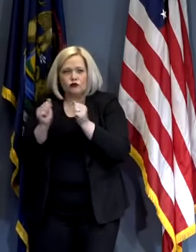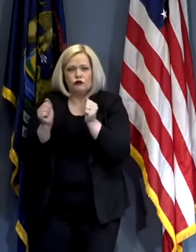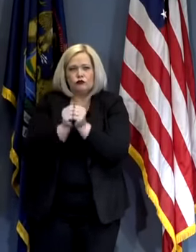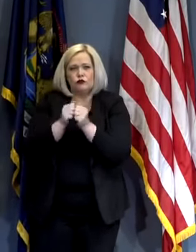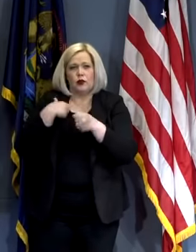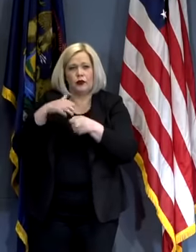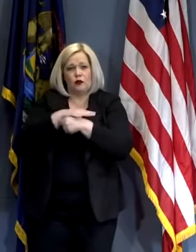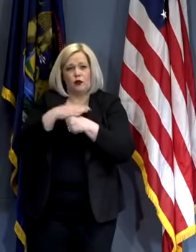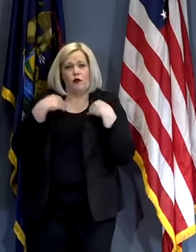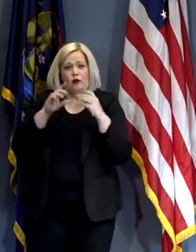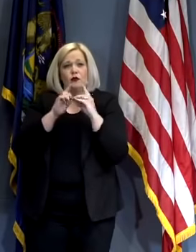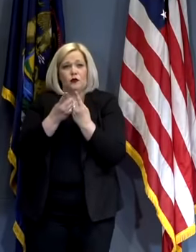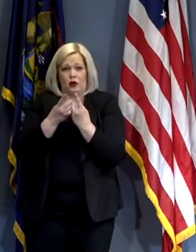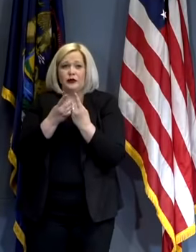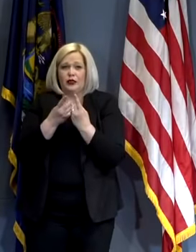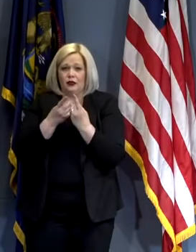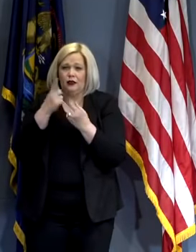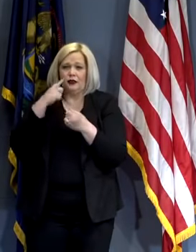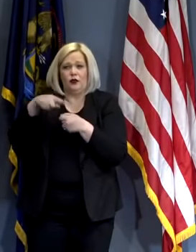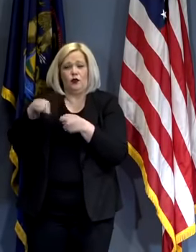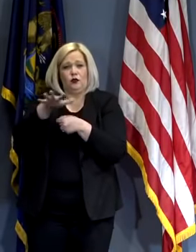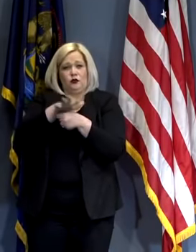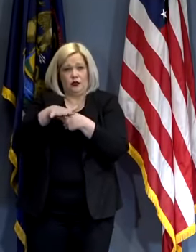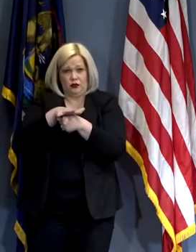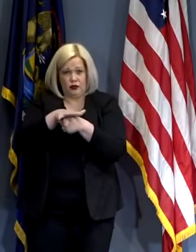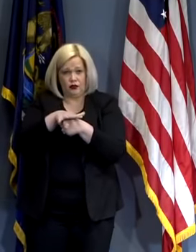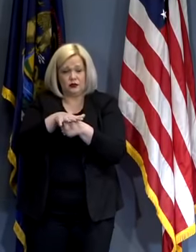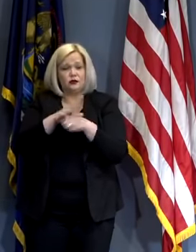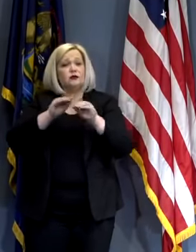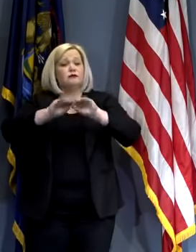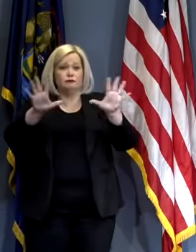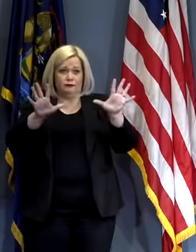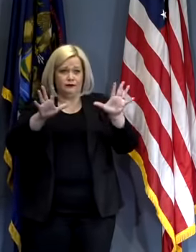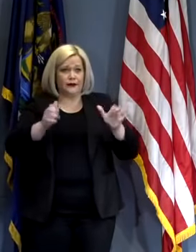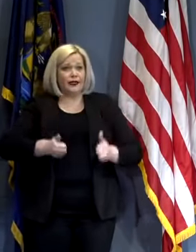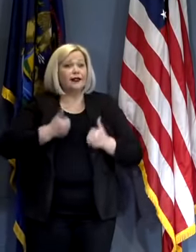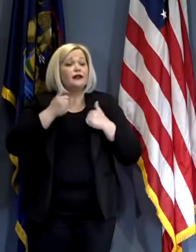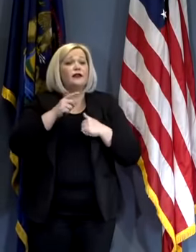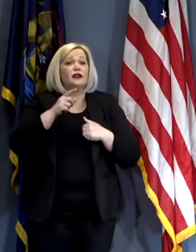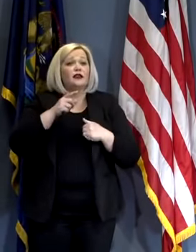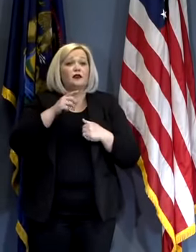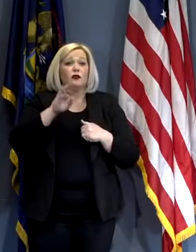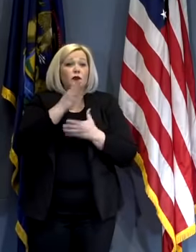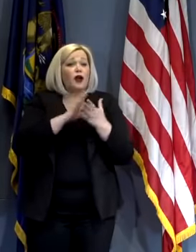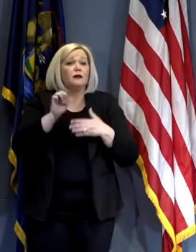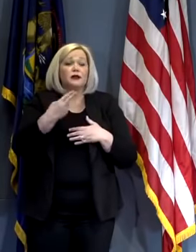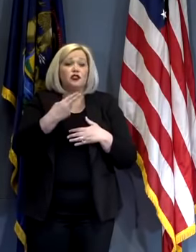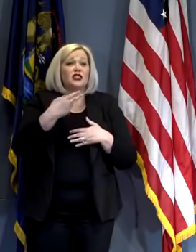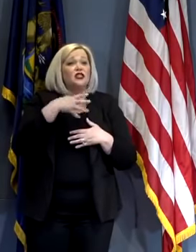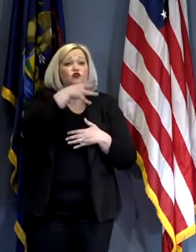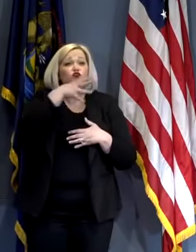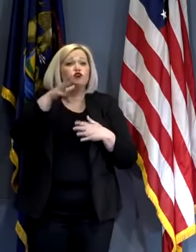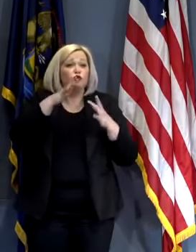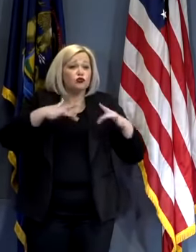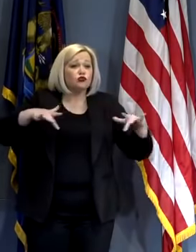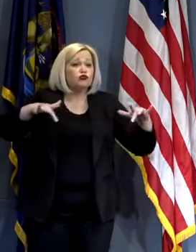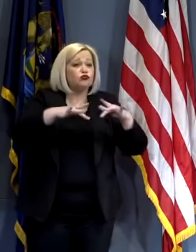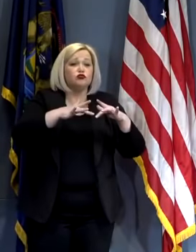in these areas. I want to be clear. Living in a rural part of Michigan does not mean that you are safe from the